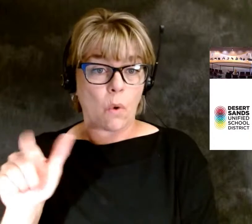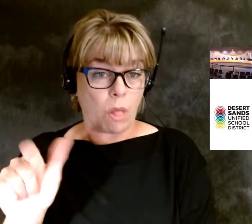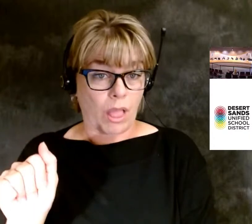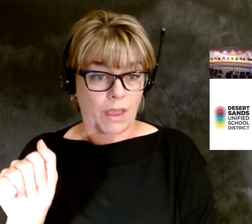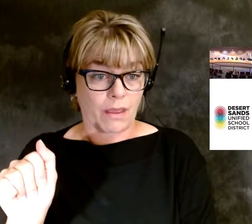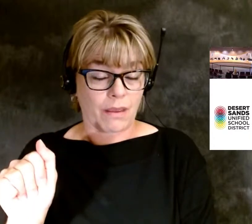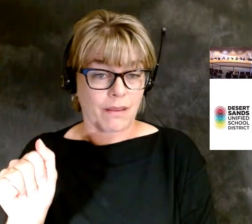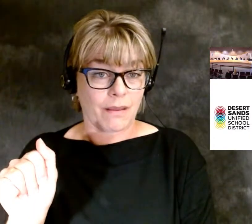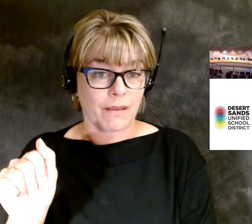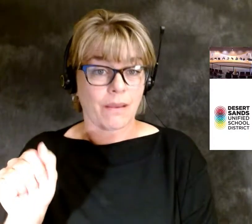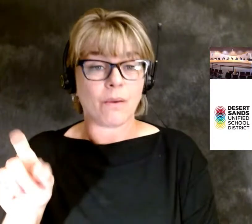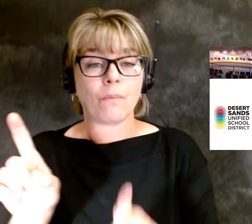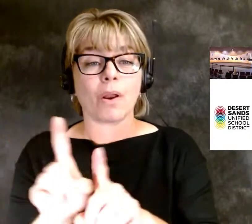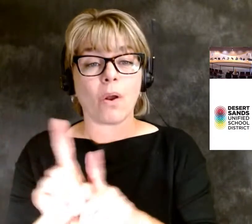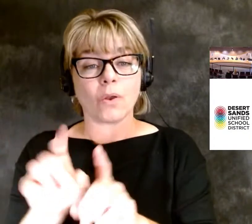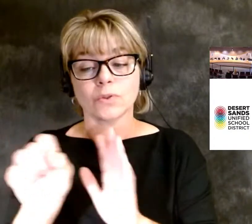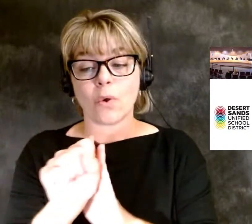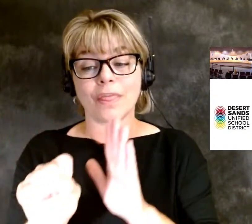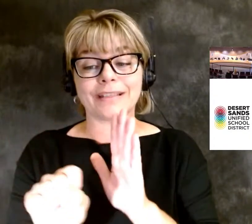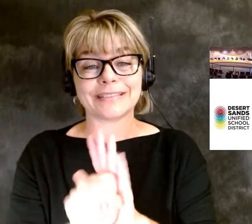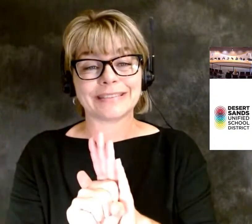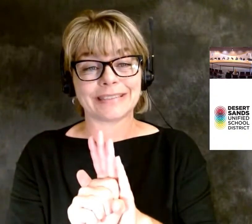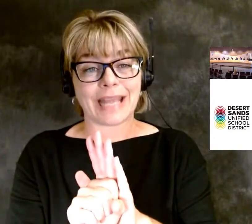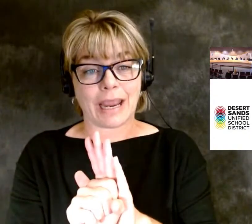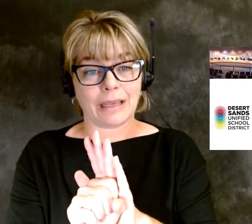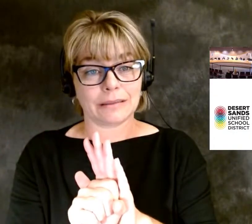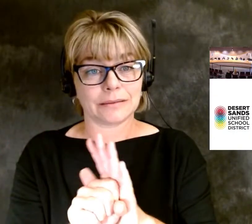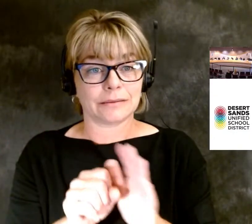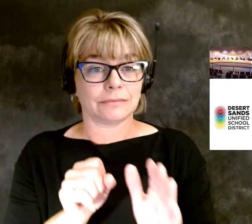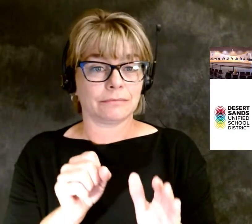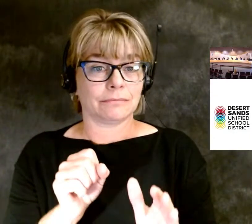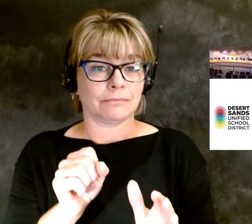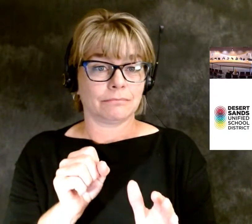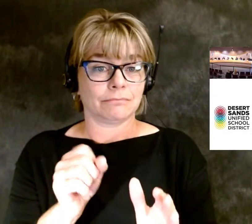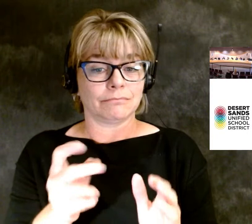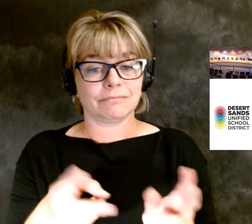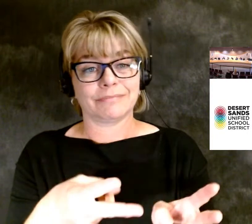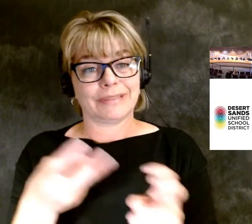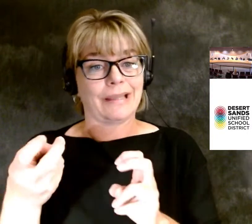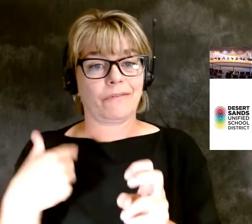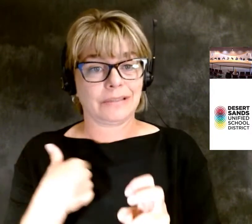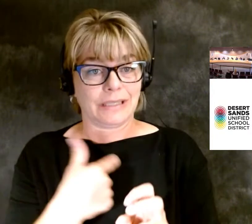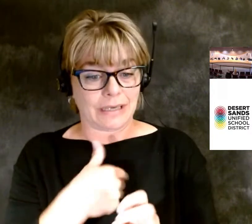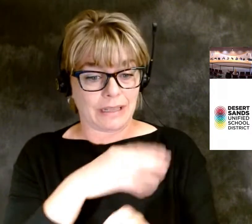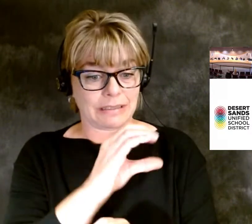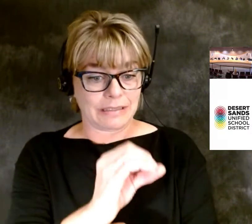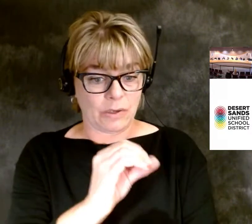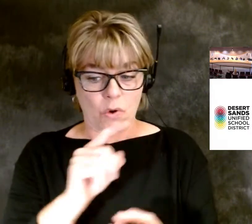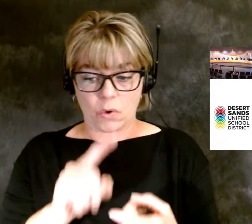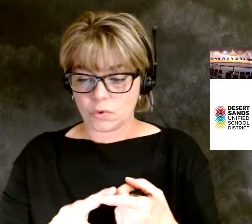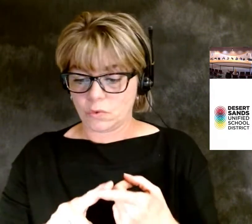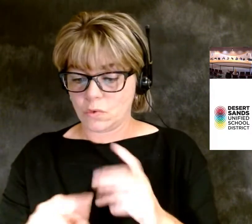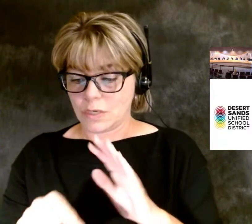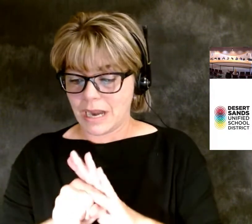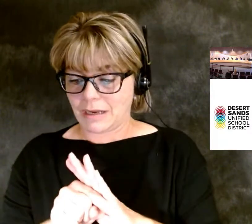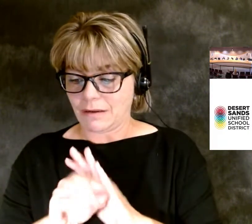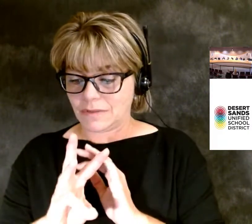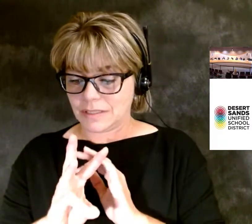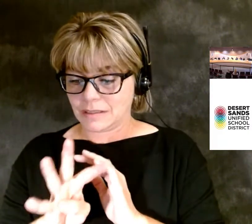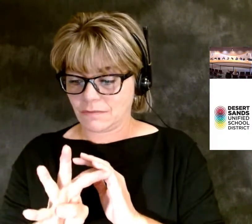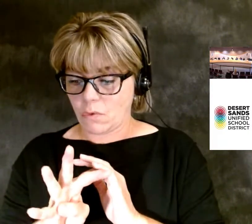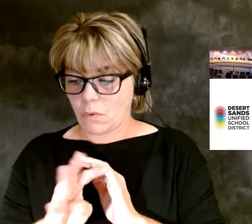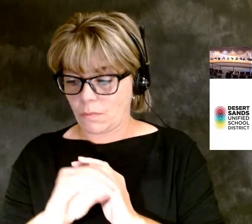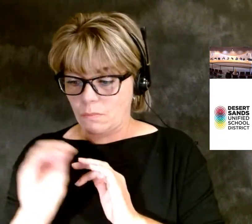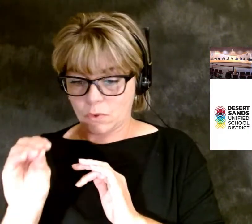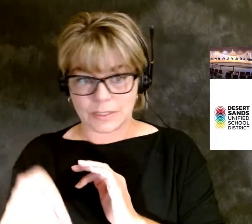get that, the state deficited us from zero to negative 7.64%. So at that time, school